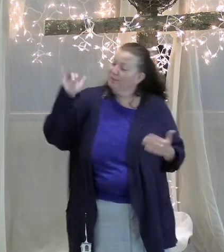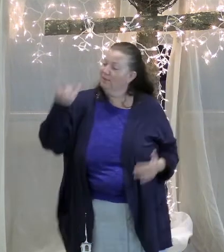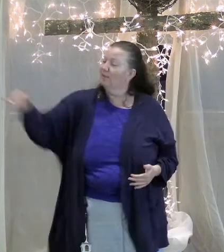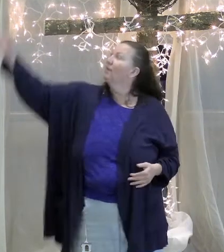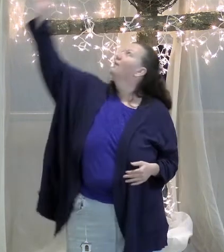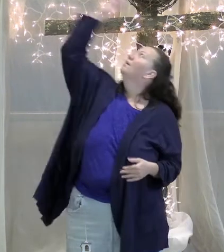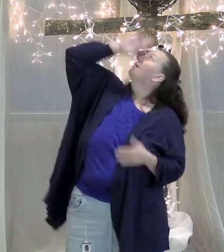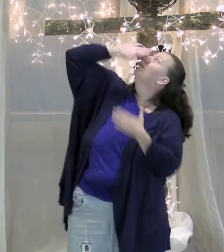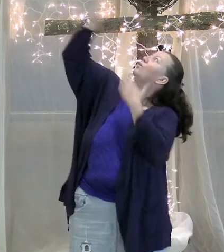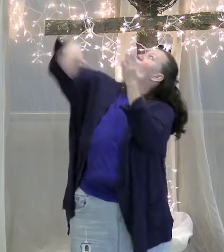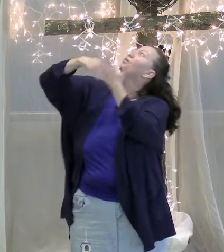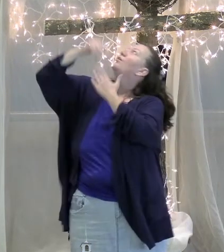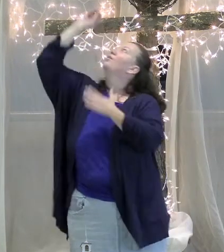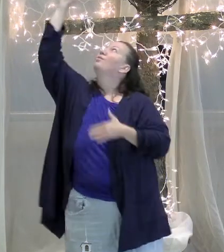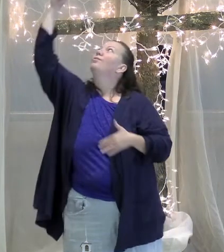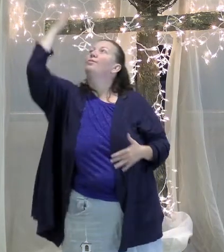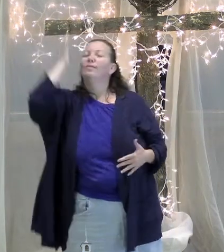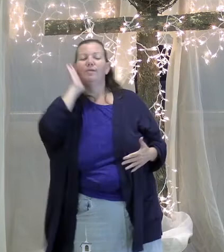I that the God of all grace